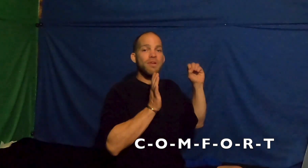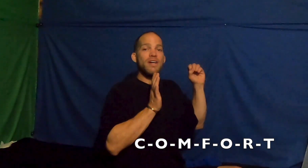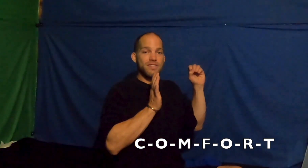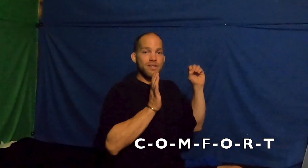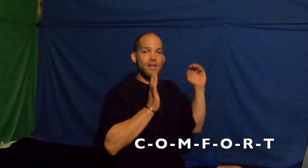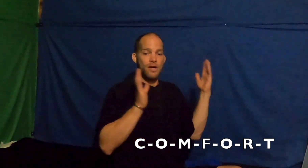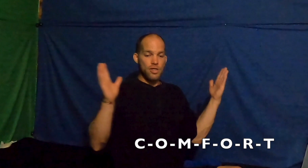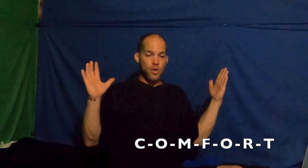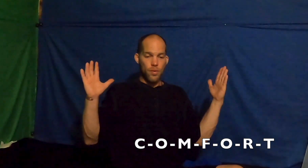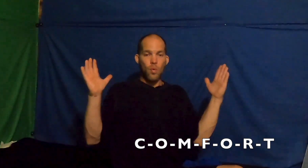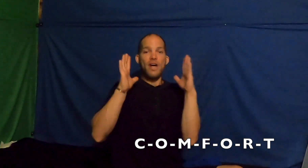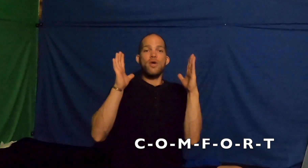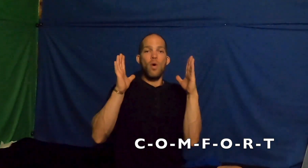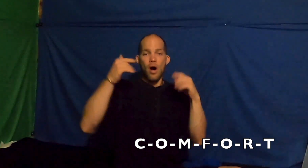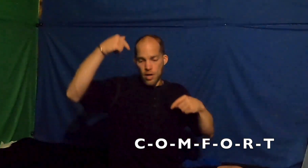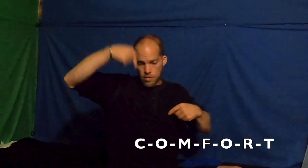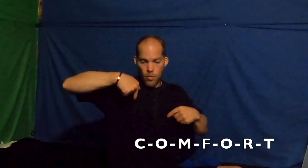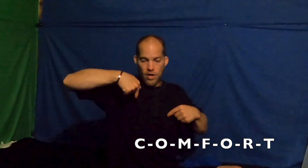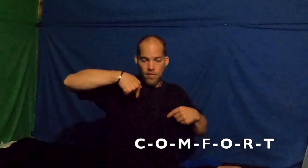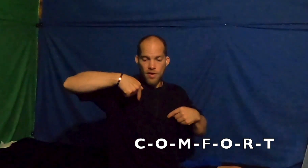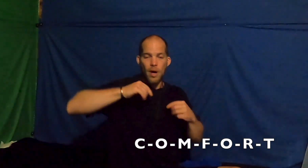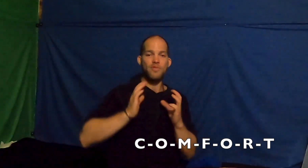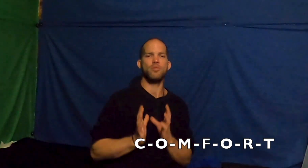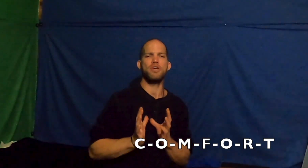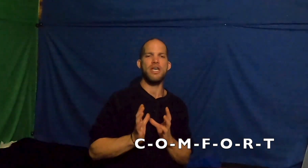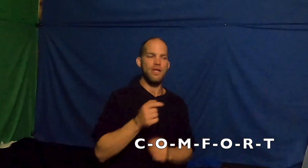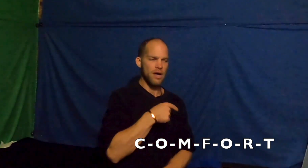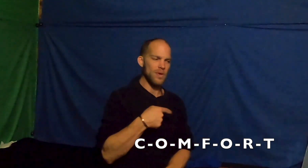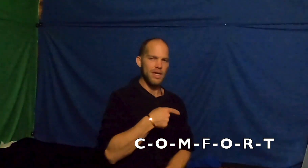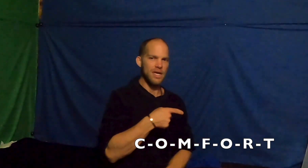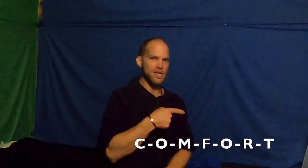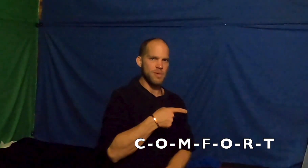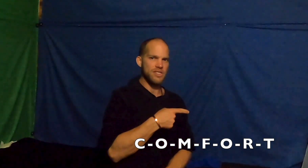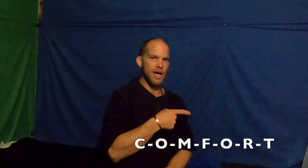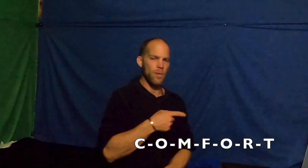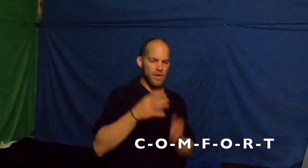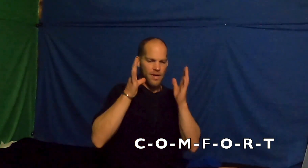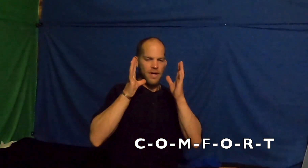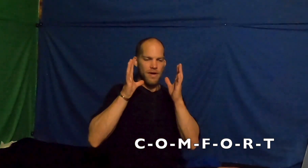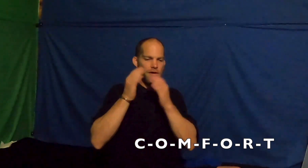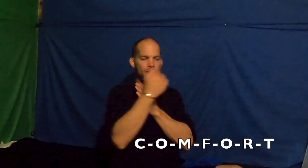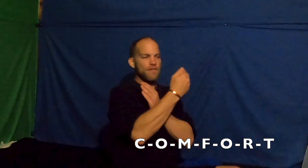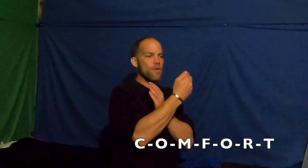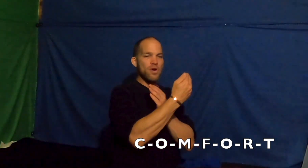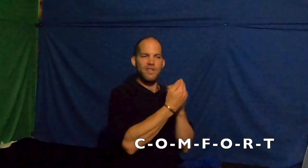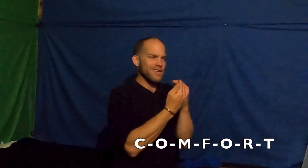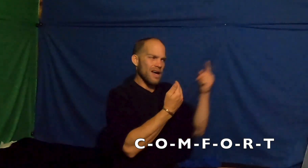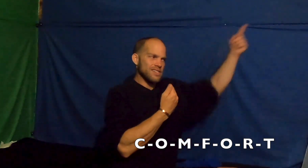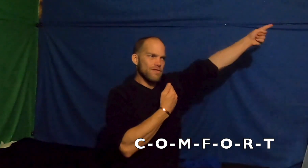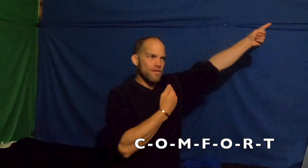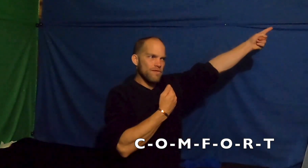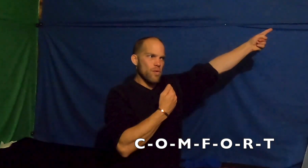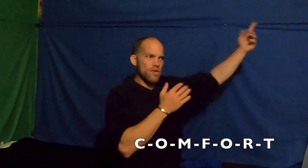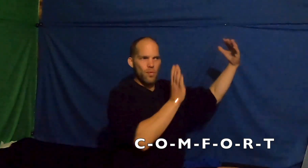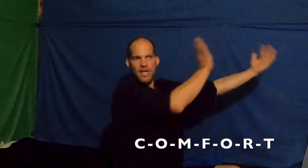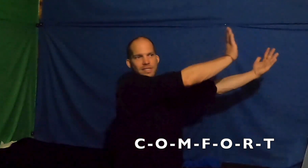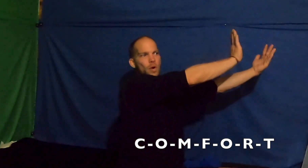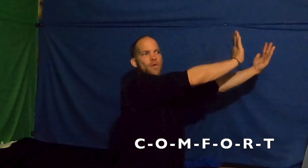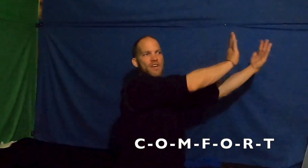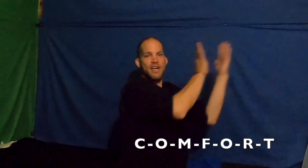plus. So where you are, where you've come to be, not with any E expressing outward, fort, not as in forth, when it's over here